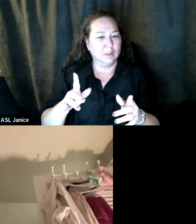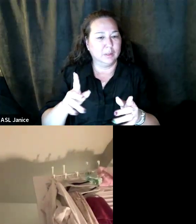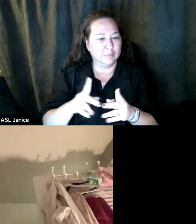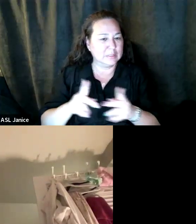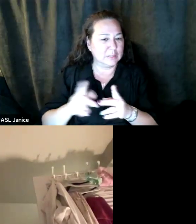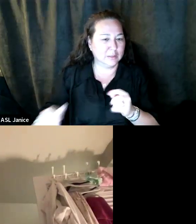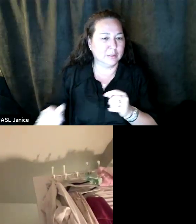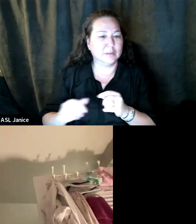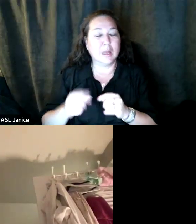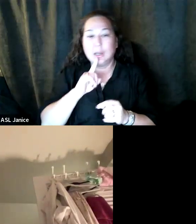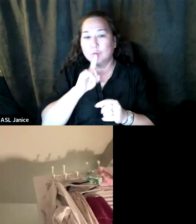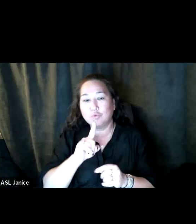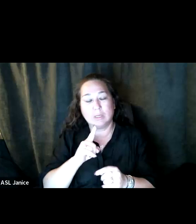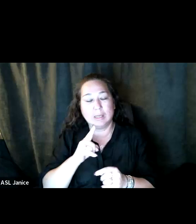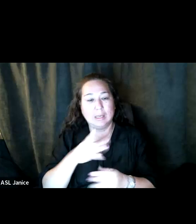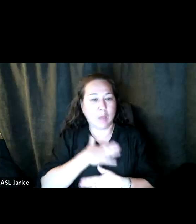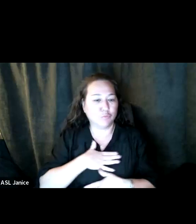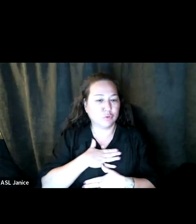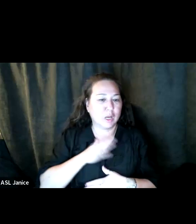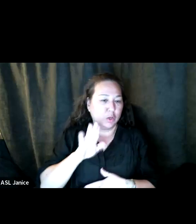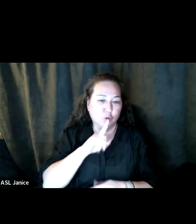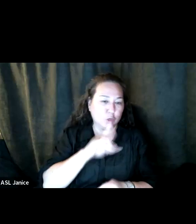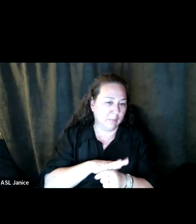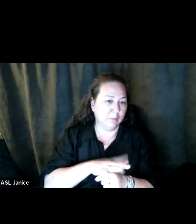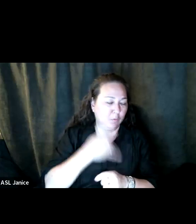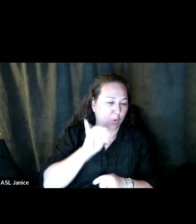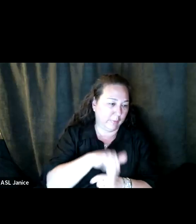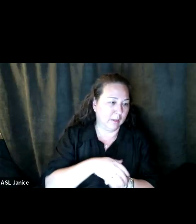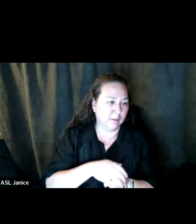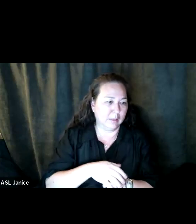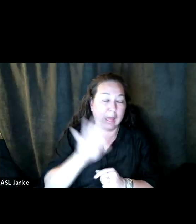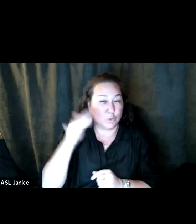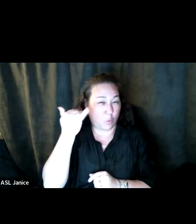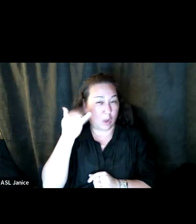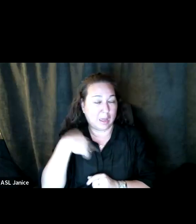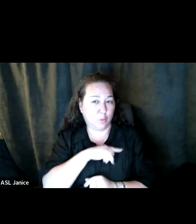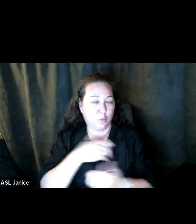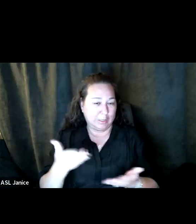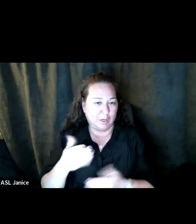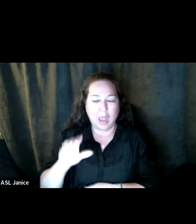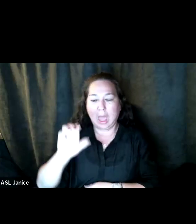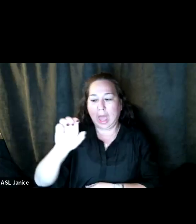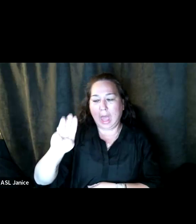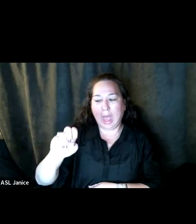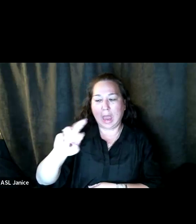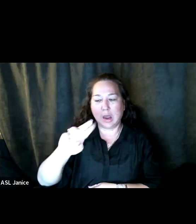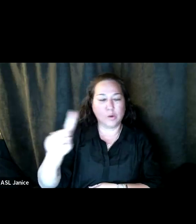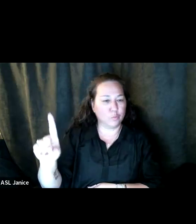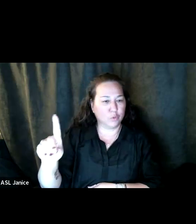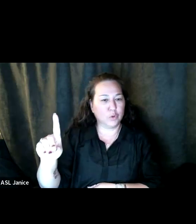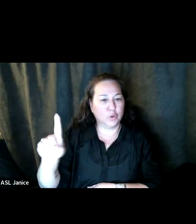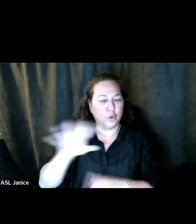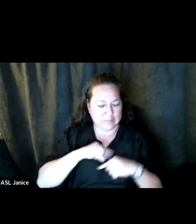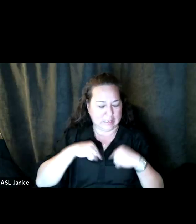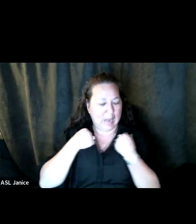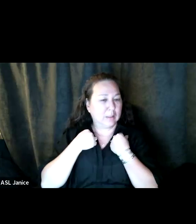appreciate your commitment to that. And that's precisely why we're here. The Emerald Necklace Conservancy has been working with a group of amazing